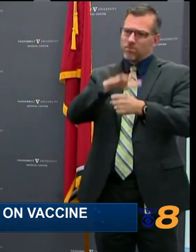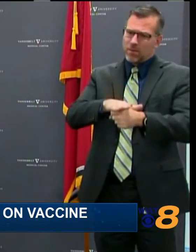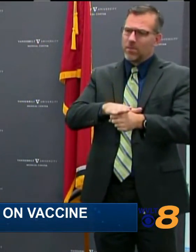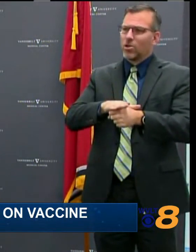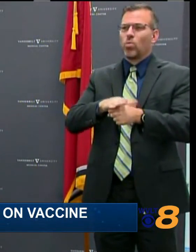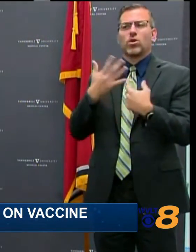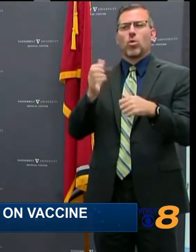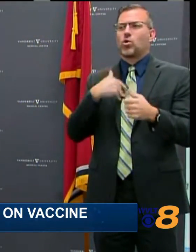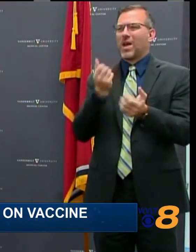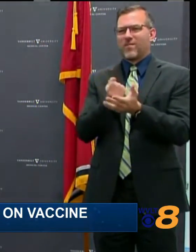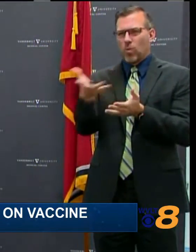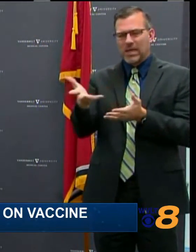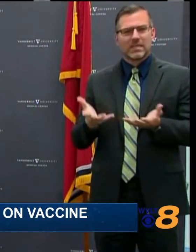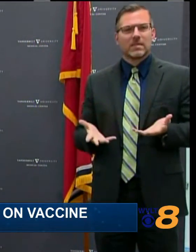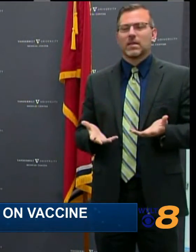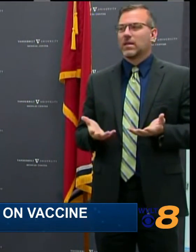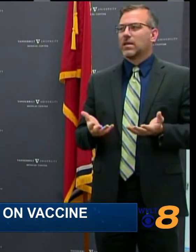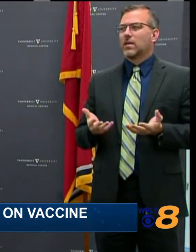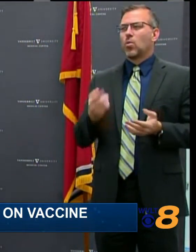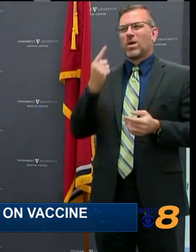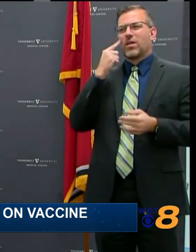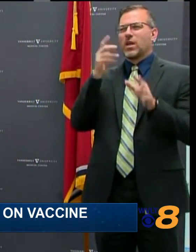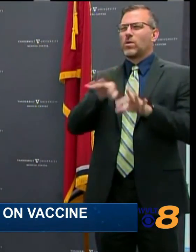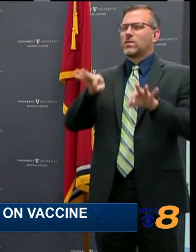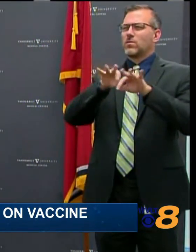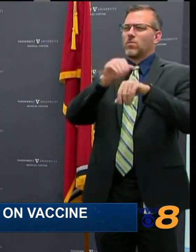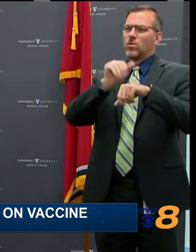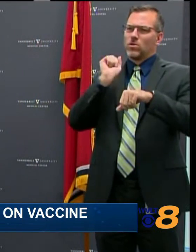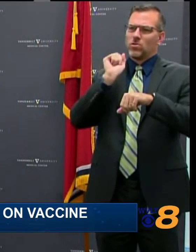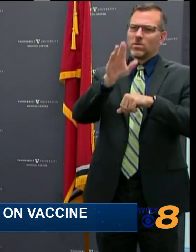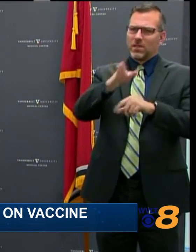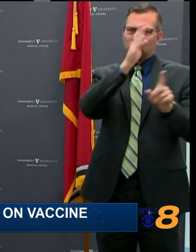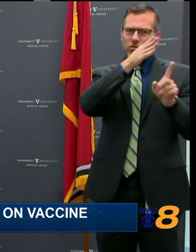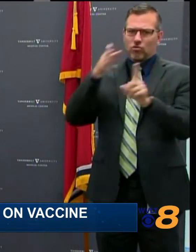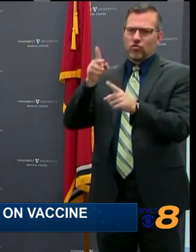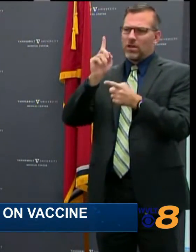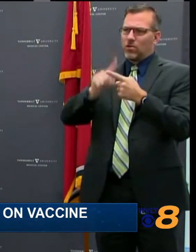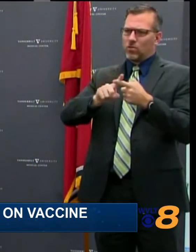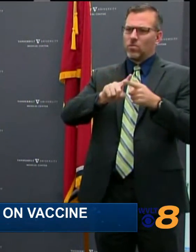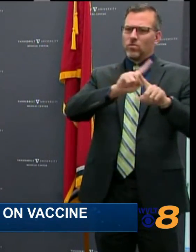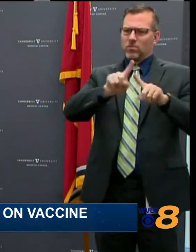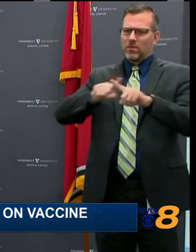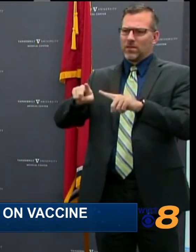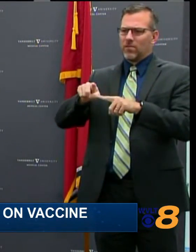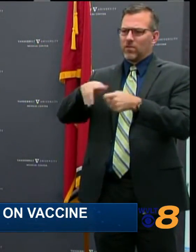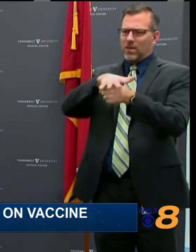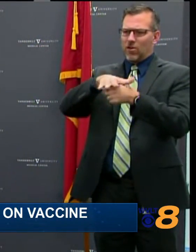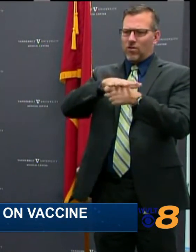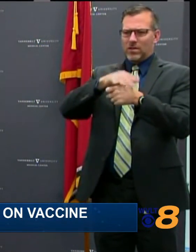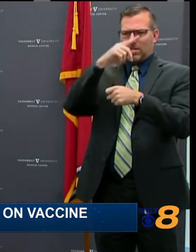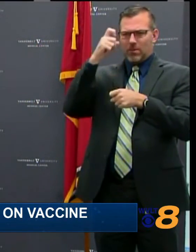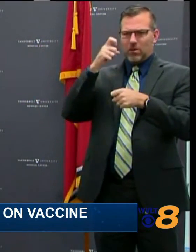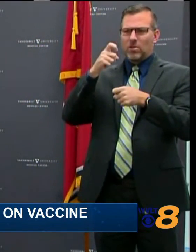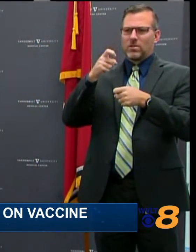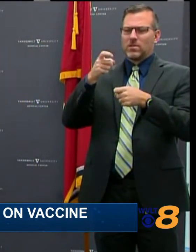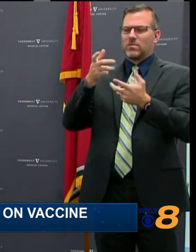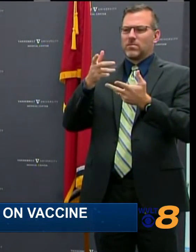spoilage, we felt it was important to send vaccine directly to the sites because of the very specific storage and handling requirements.